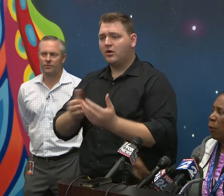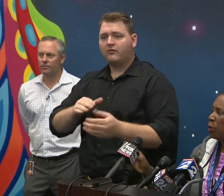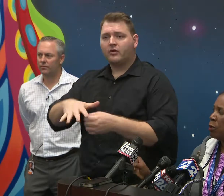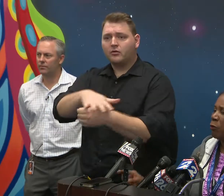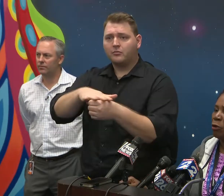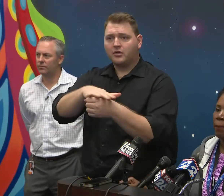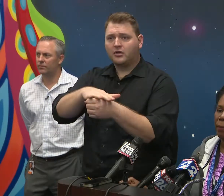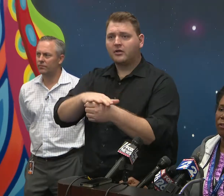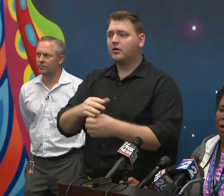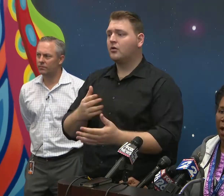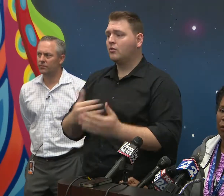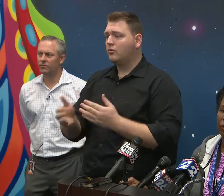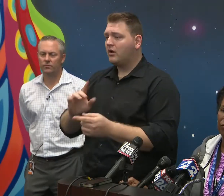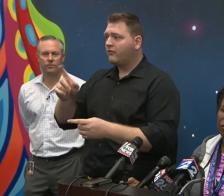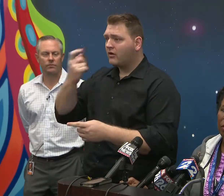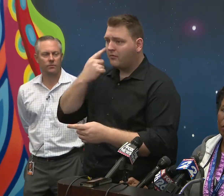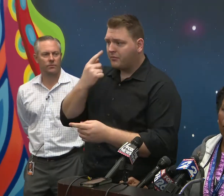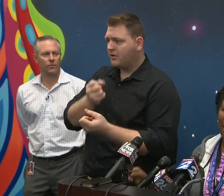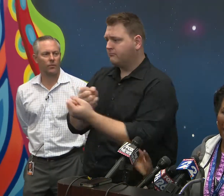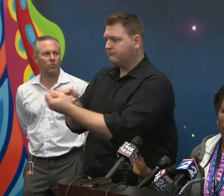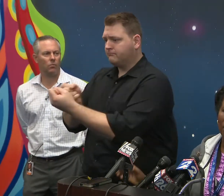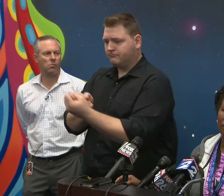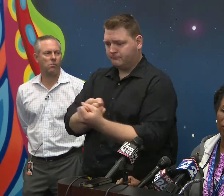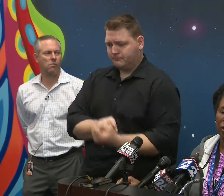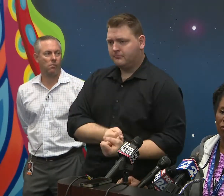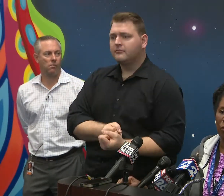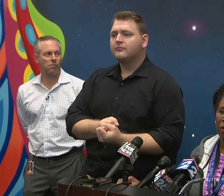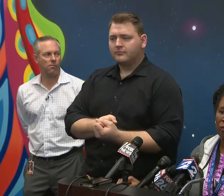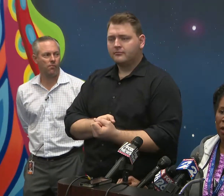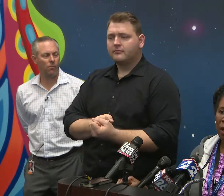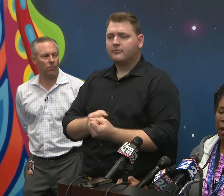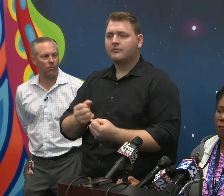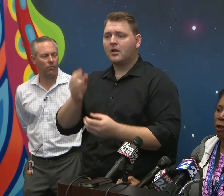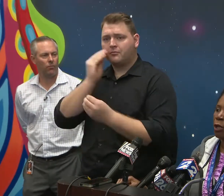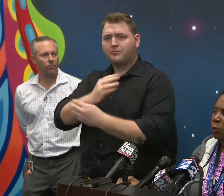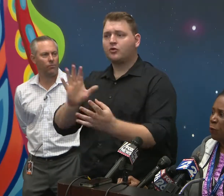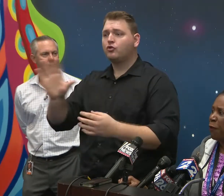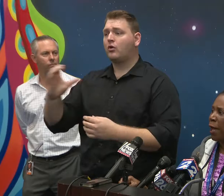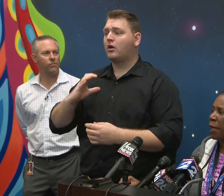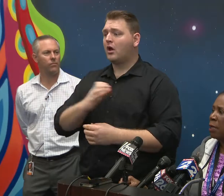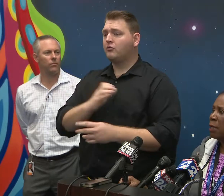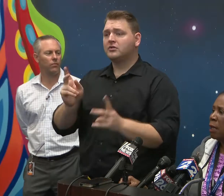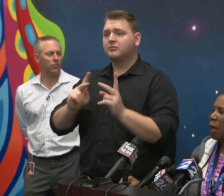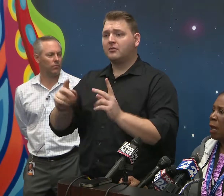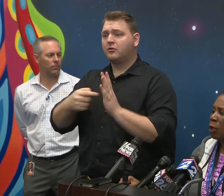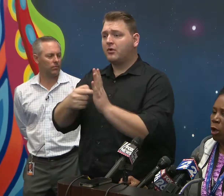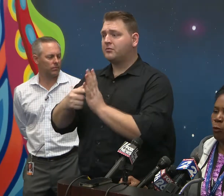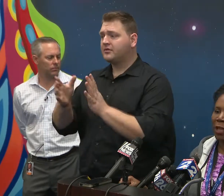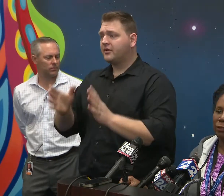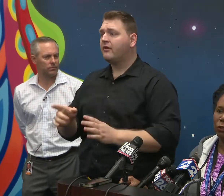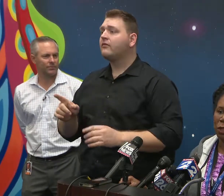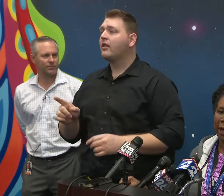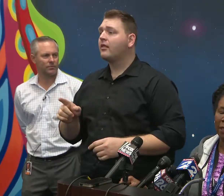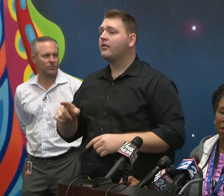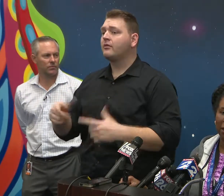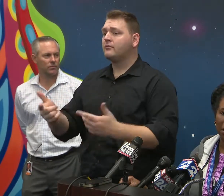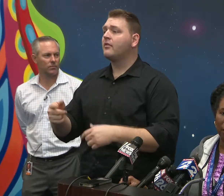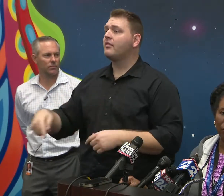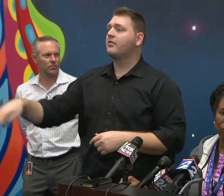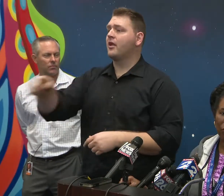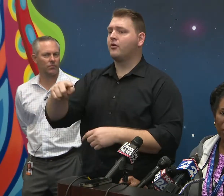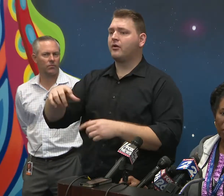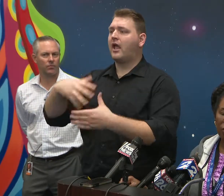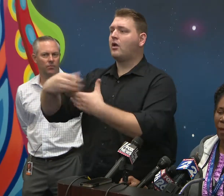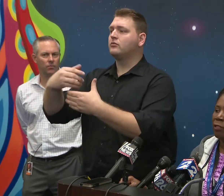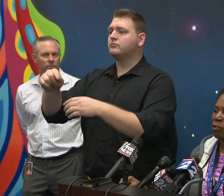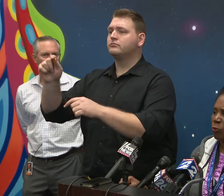and I want you to know that your members of Congress are out in their districts and they are unified along with our 2 United States